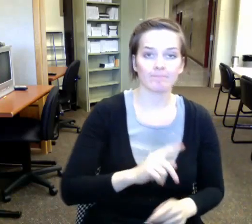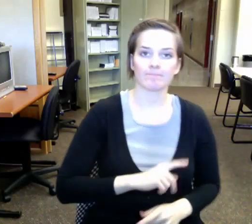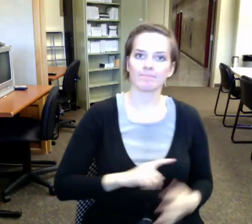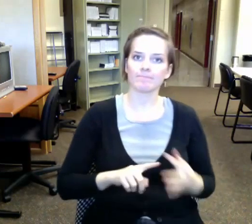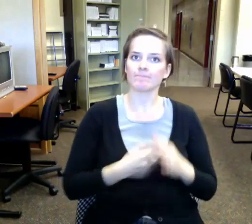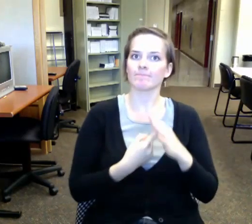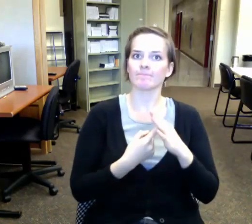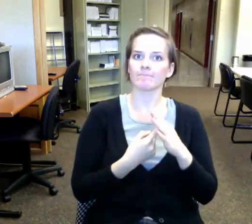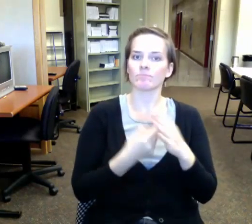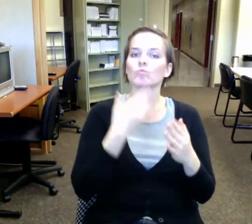night's sleep.